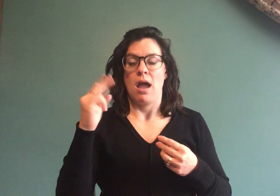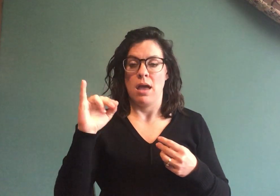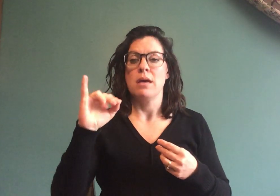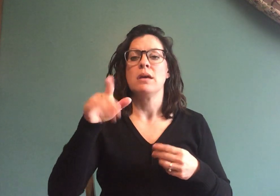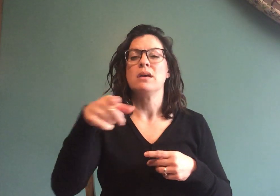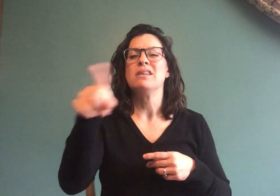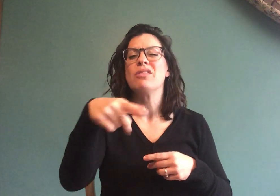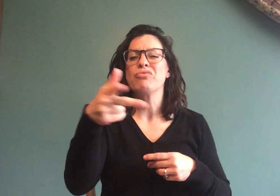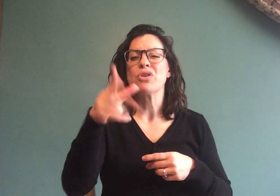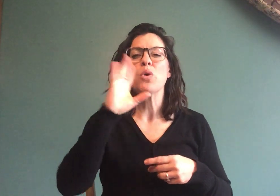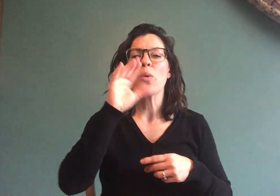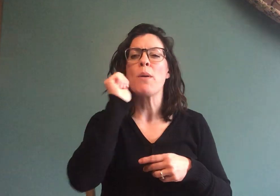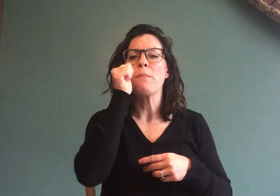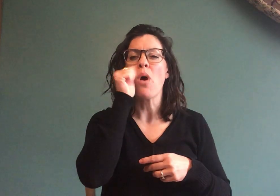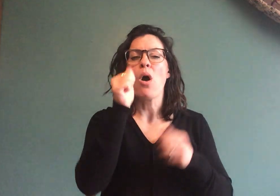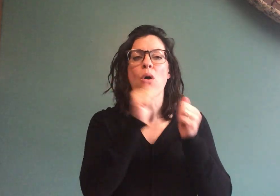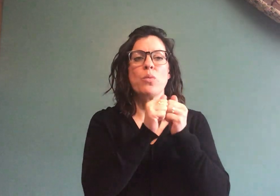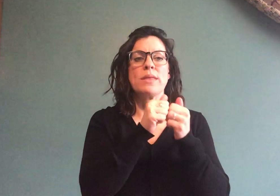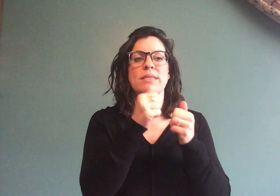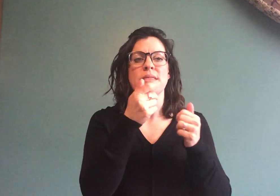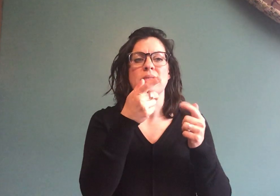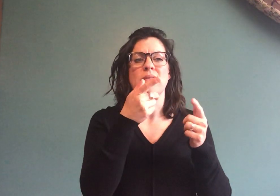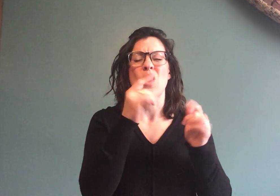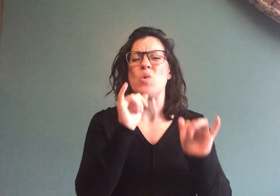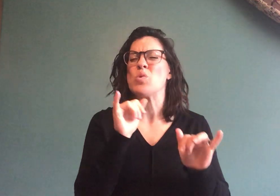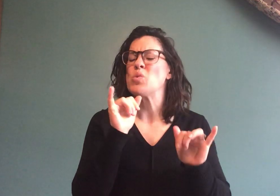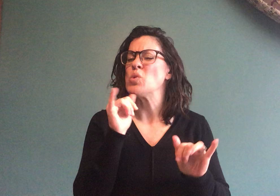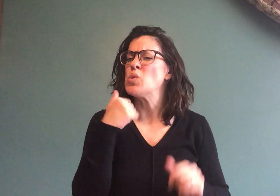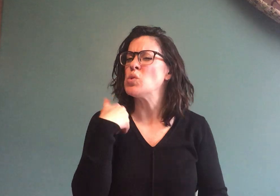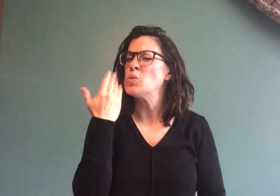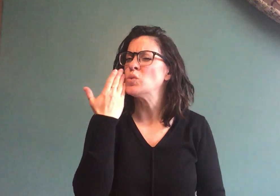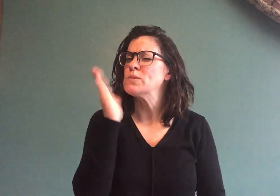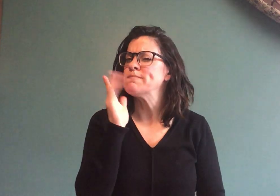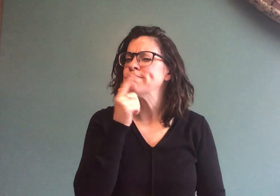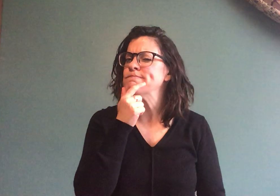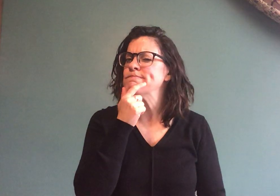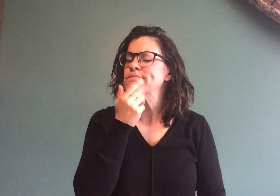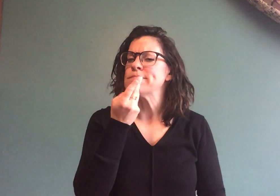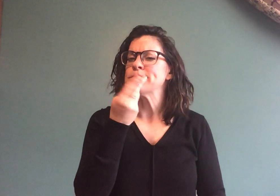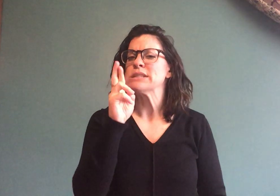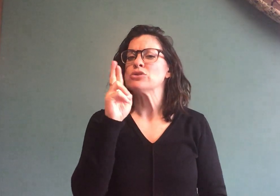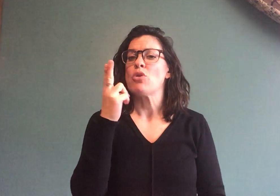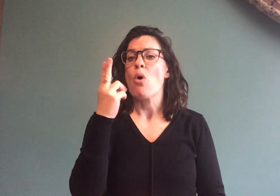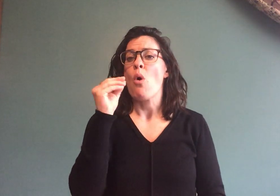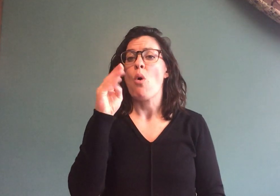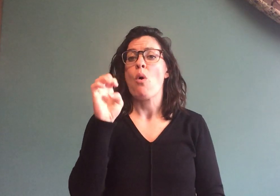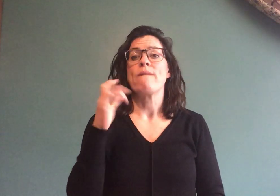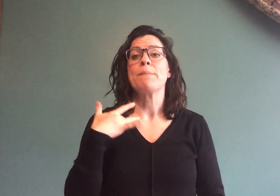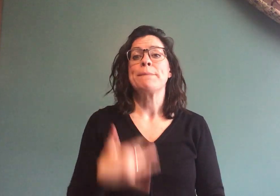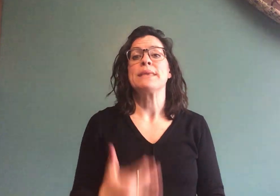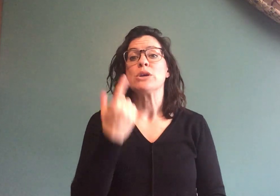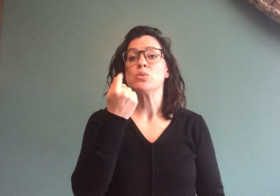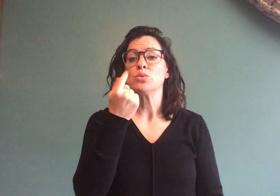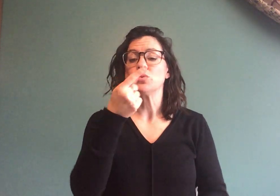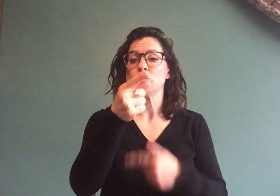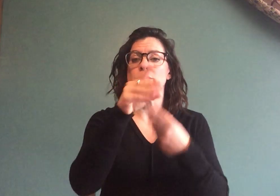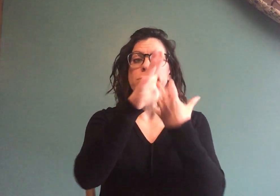shop. Yeah, I don't know if Mr. Hove told you that or not, but he's been teaching out of the school building, and apparently they're shutting off the power tomorrow or